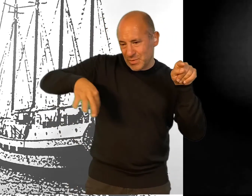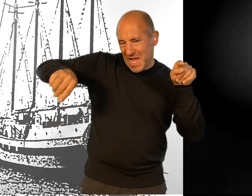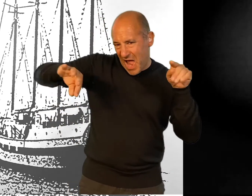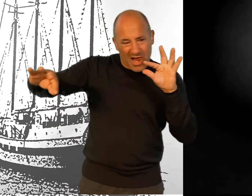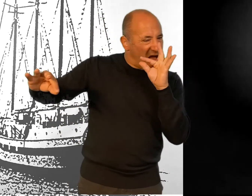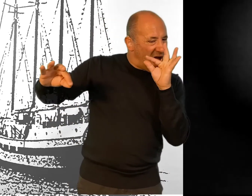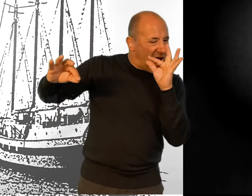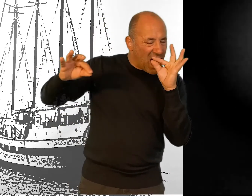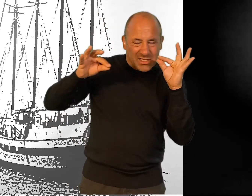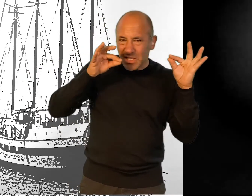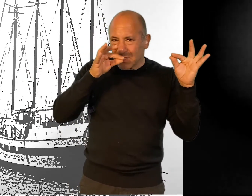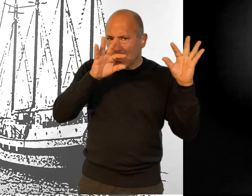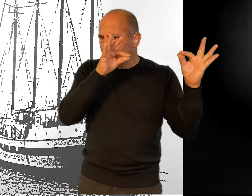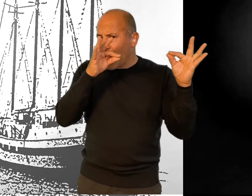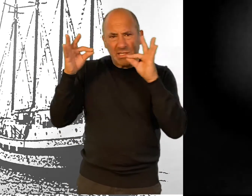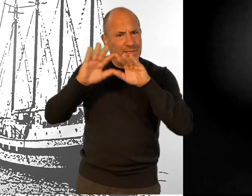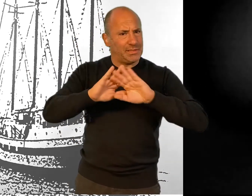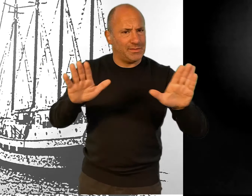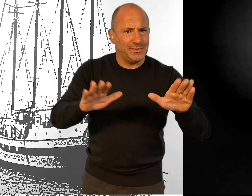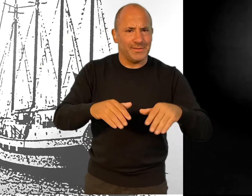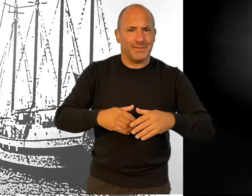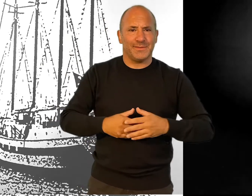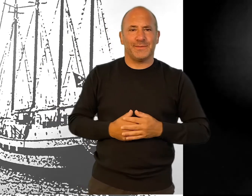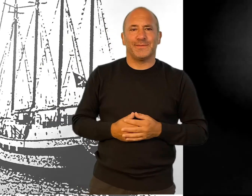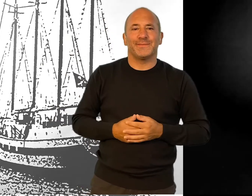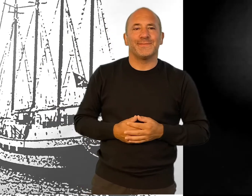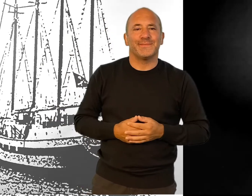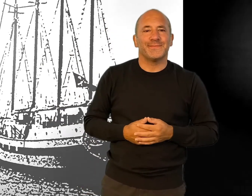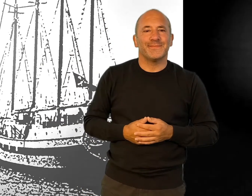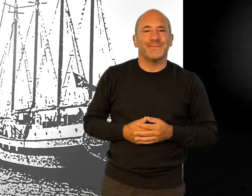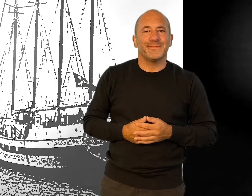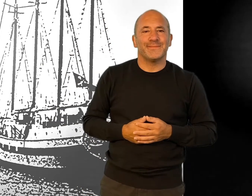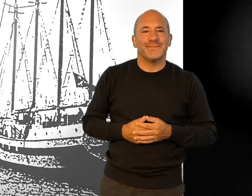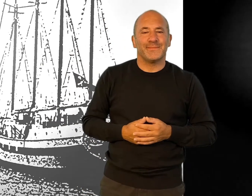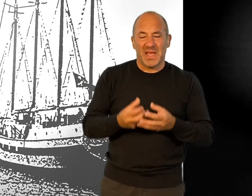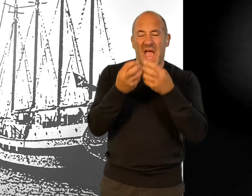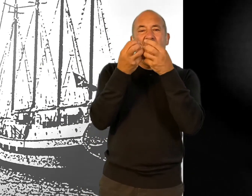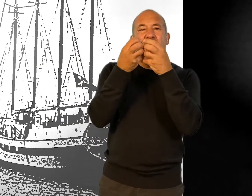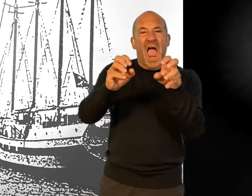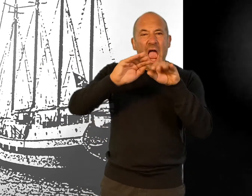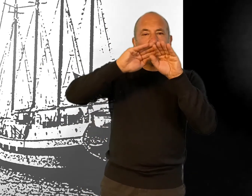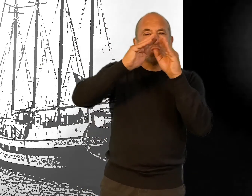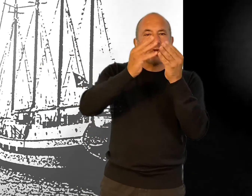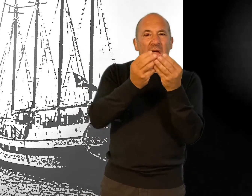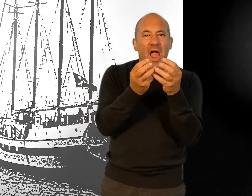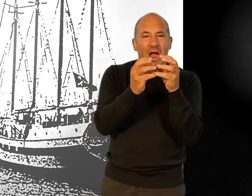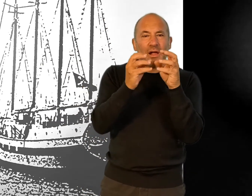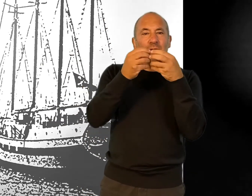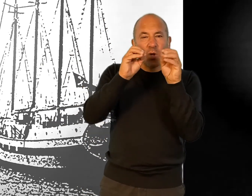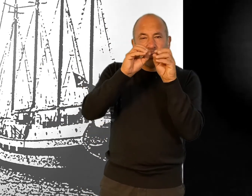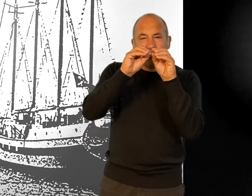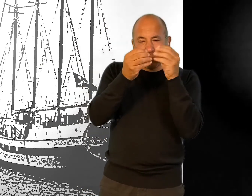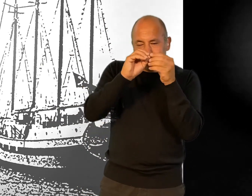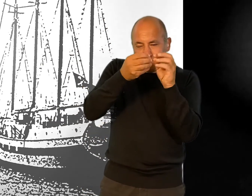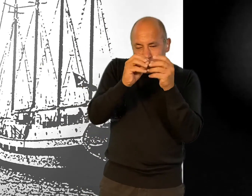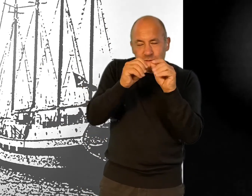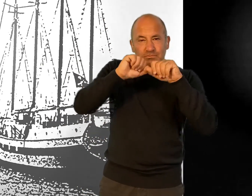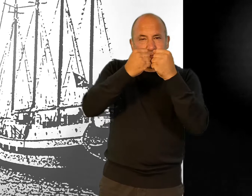Never borrow a spoon, always eat fish from head to tail. Eggshells must be broken into tiny pieces to stop witches getting in.